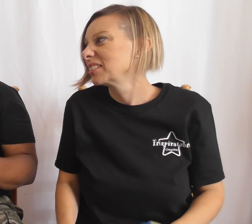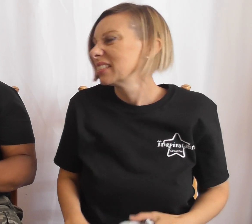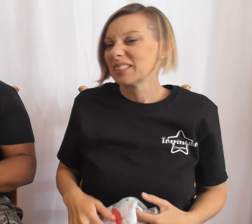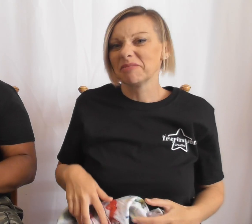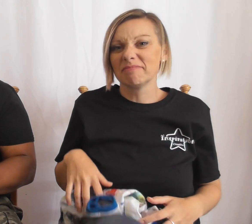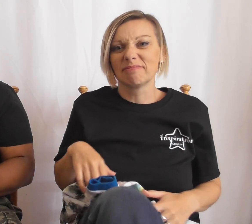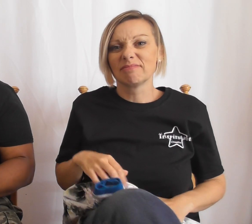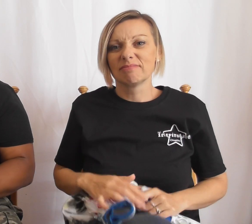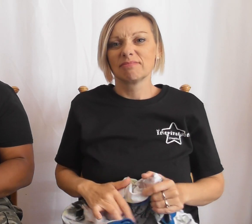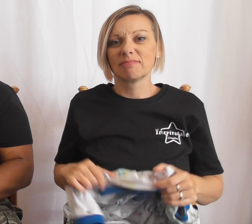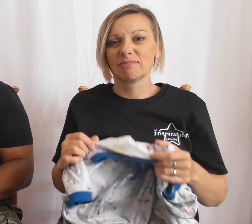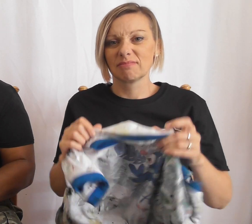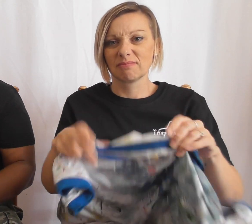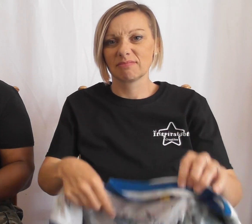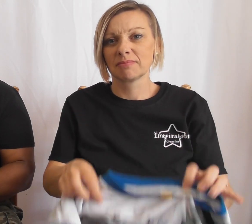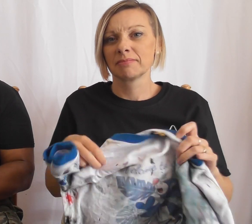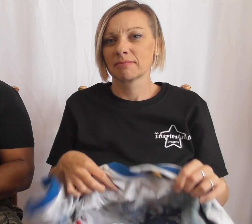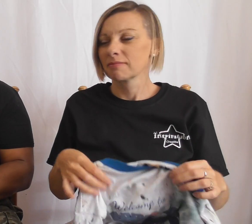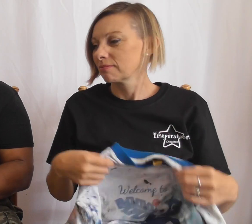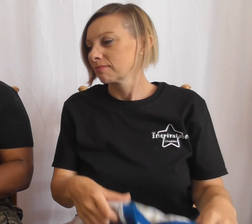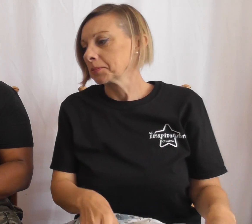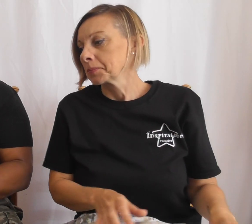get comfortable.